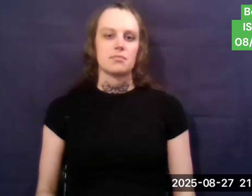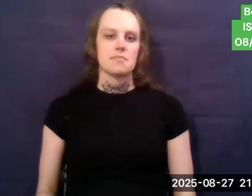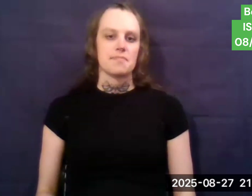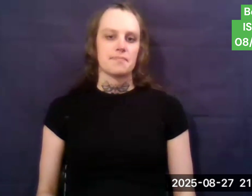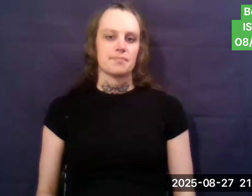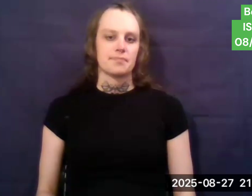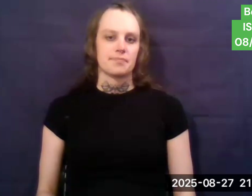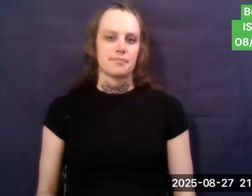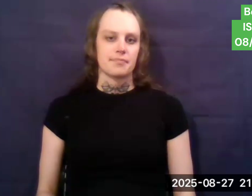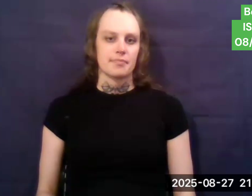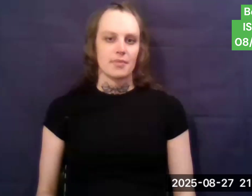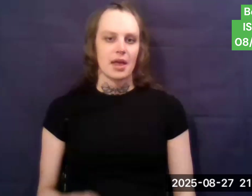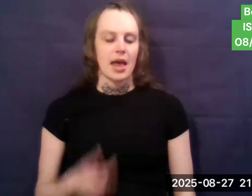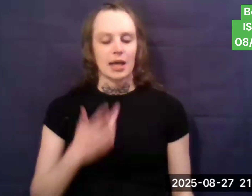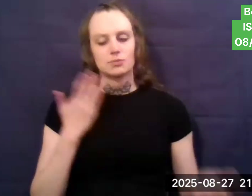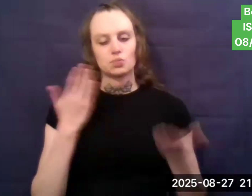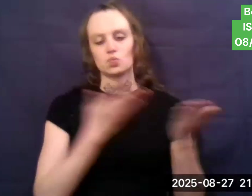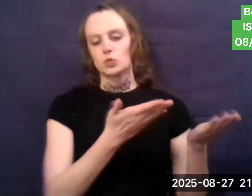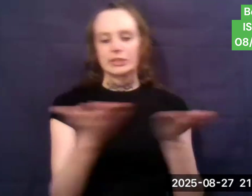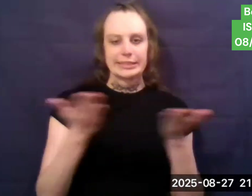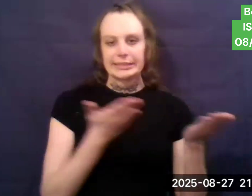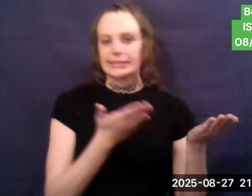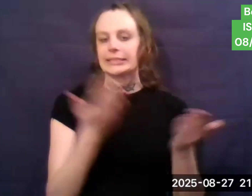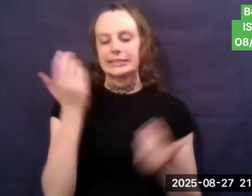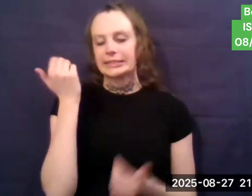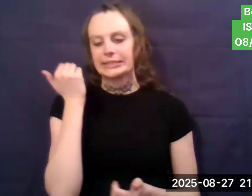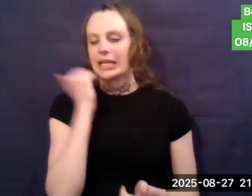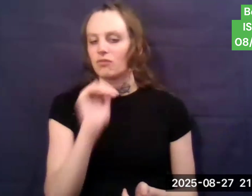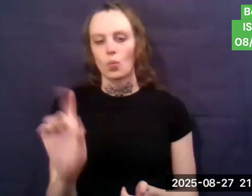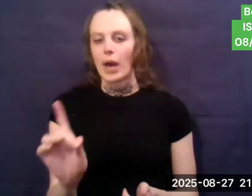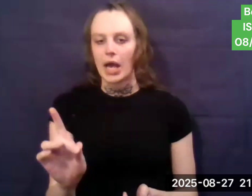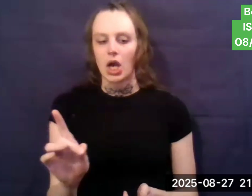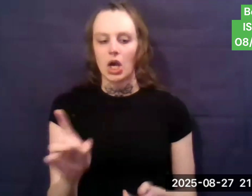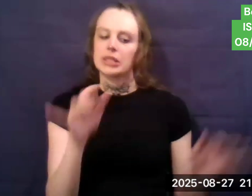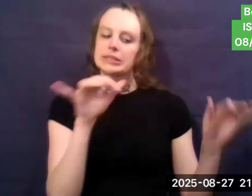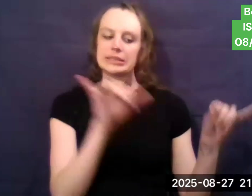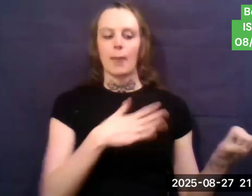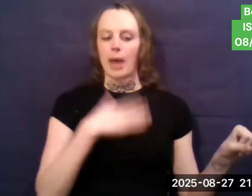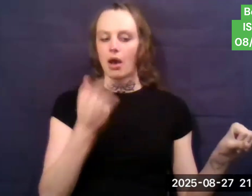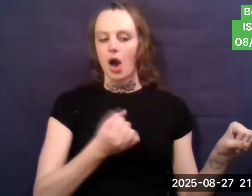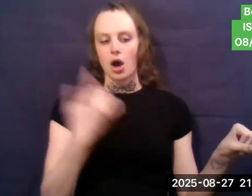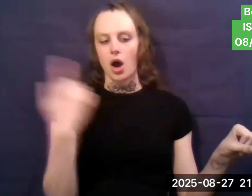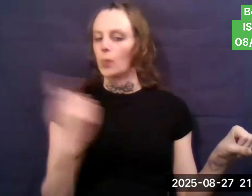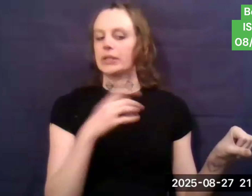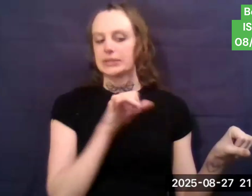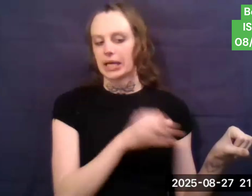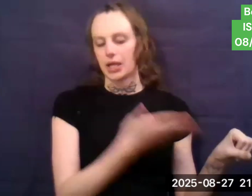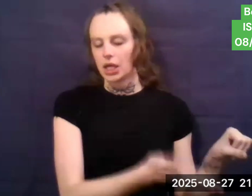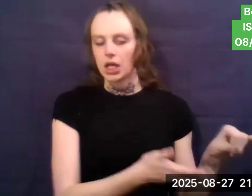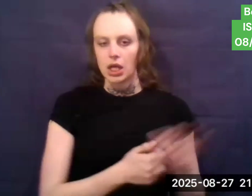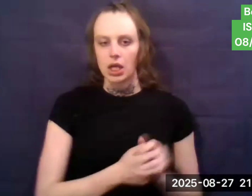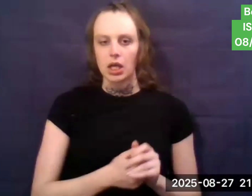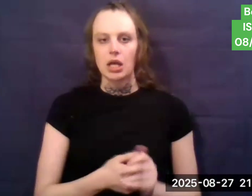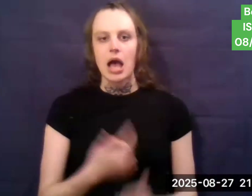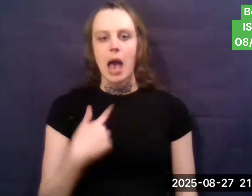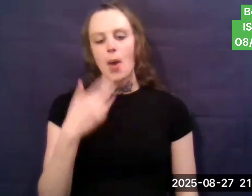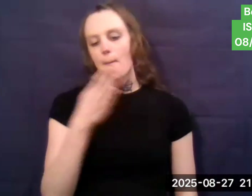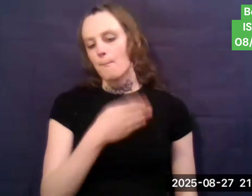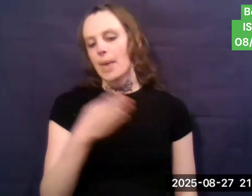I carry it everywhere. It never leaves my car, right? I'm a big book thumper to the end of time. Like